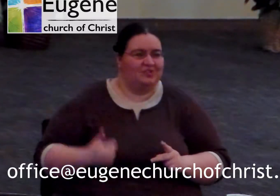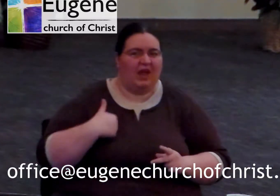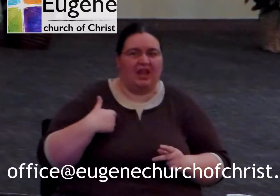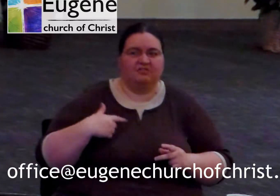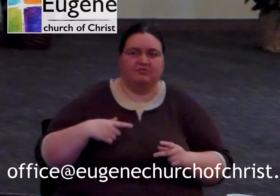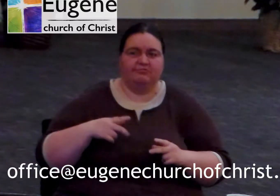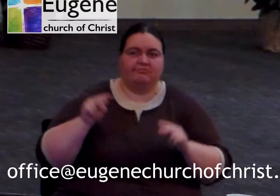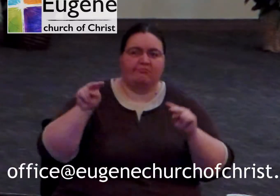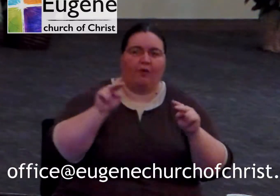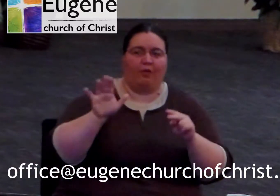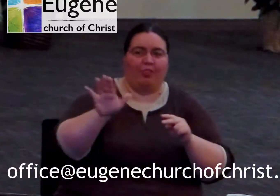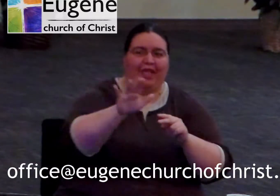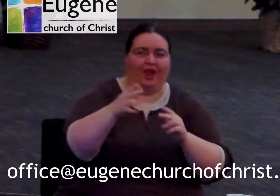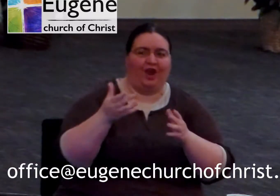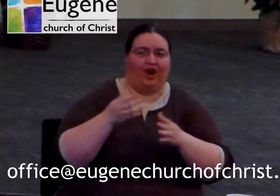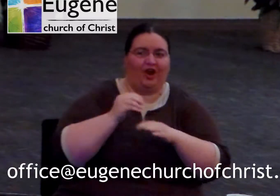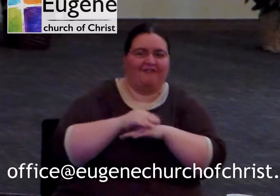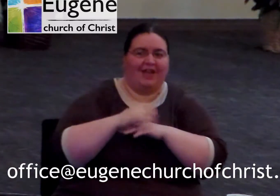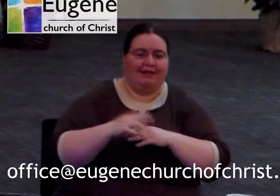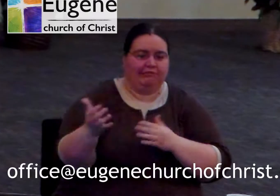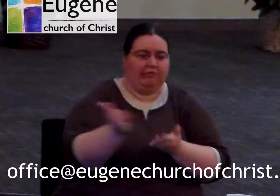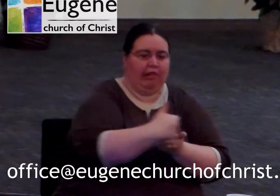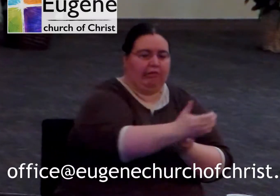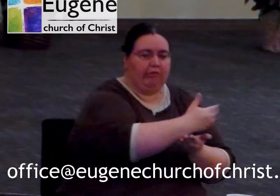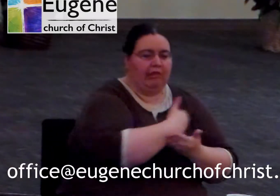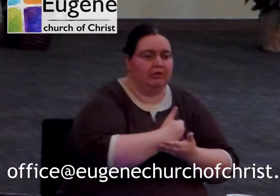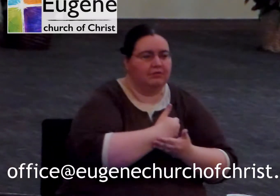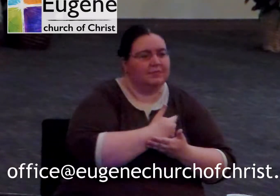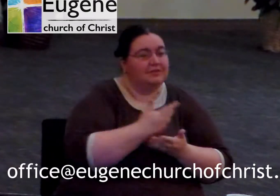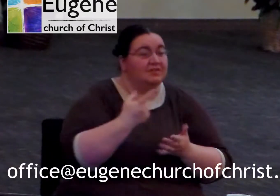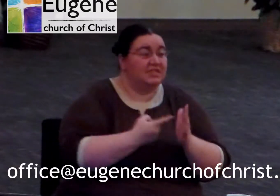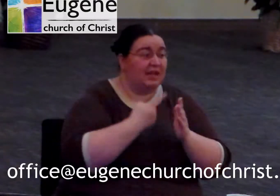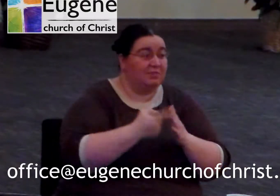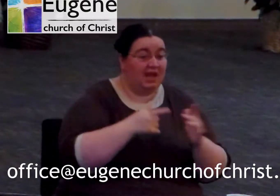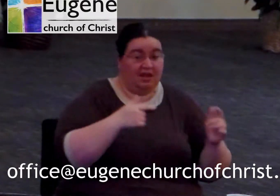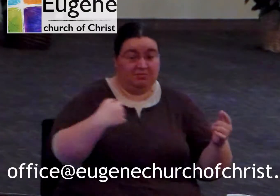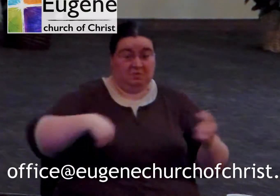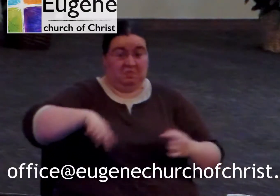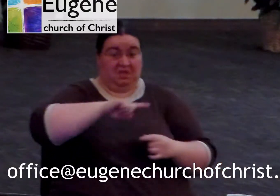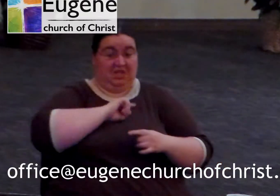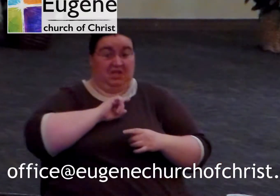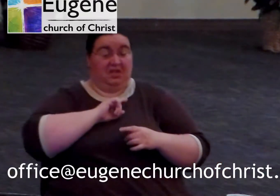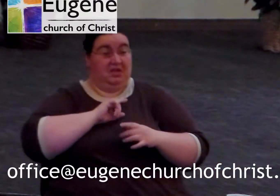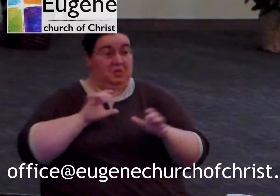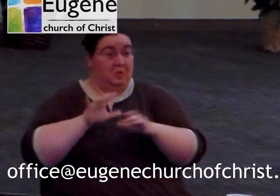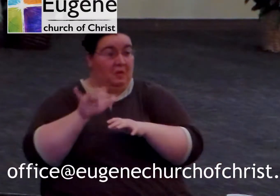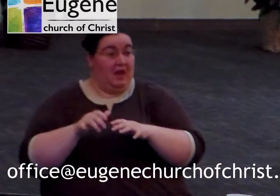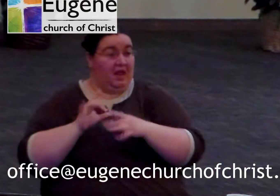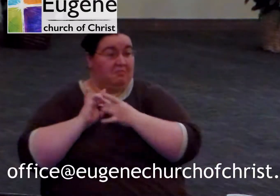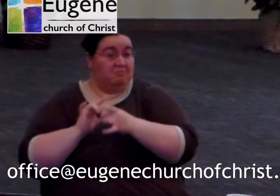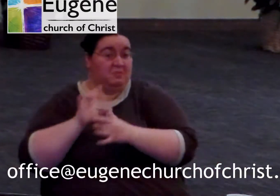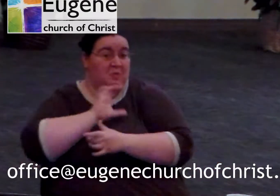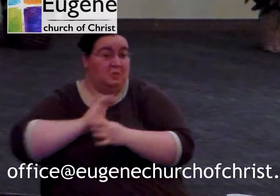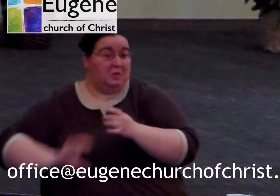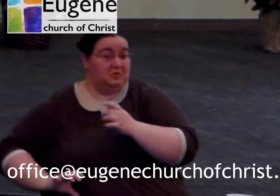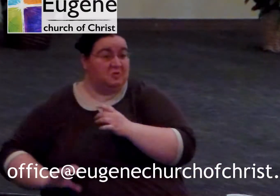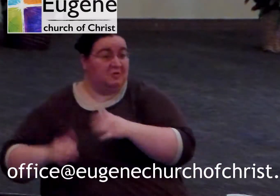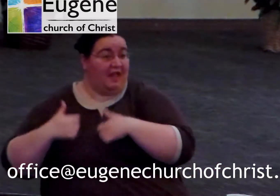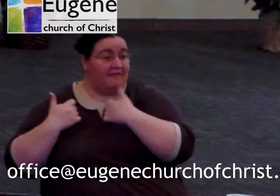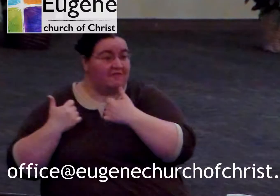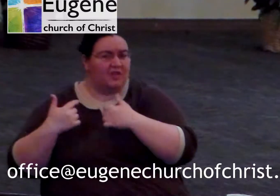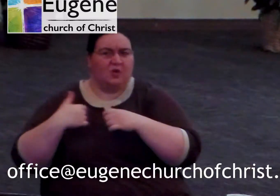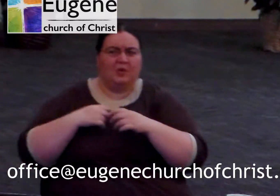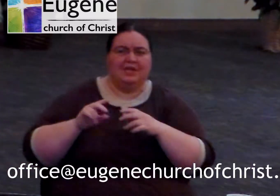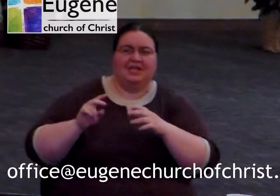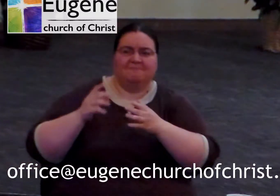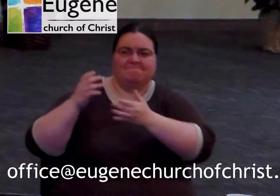but yet we don't take it outside of these walls, and so we're really just pretending to be Christians. So the question or the problem is,